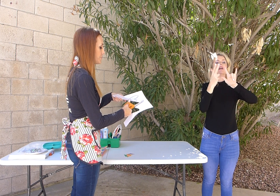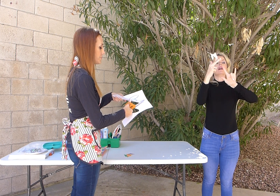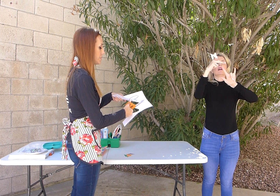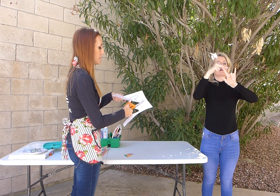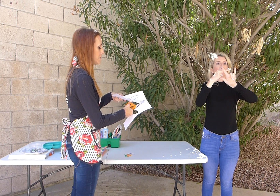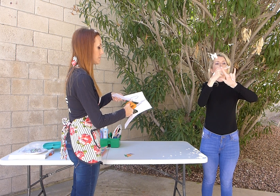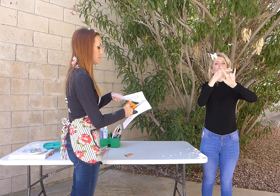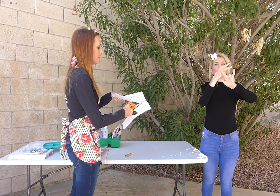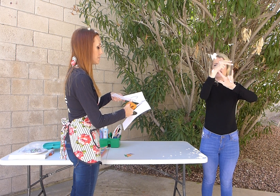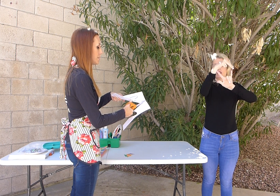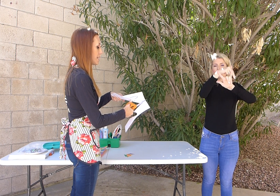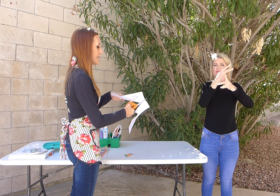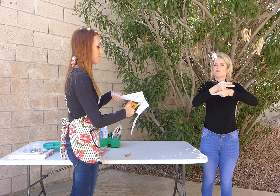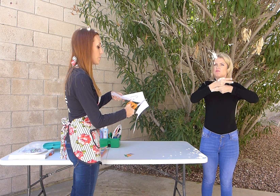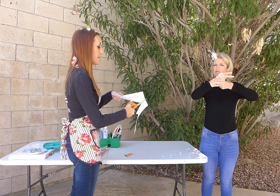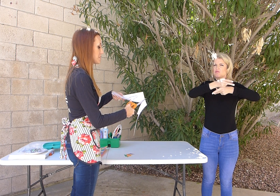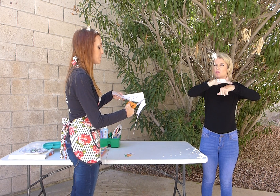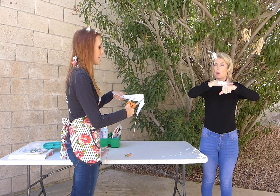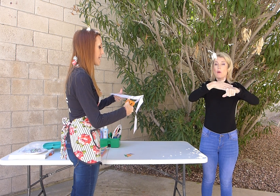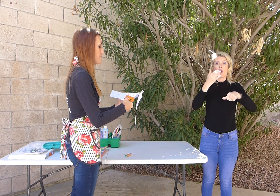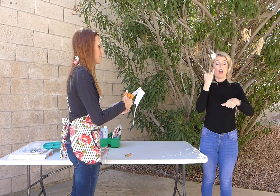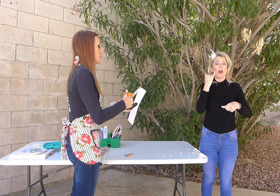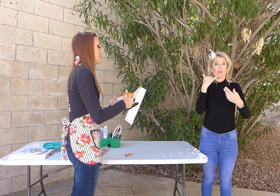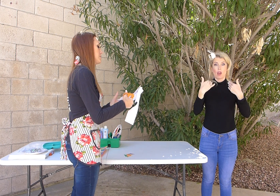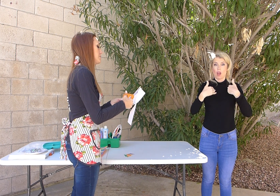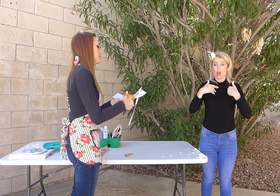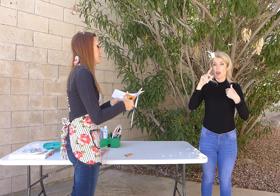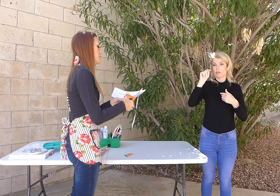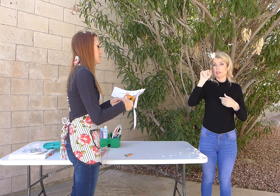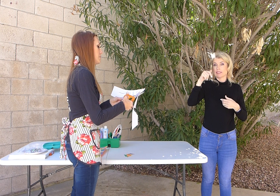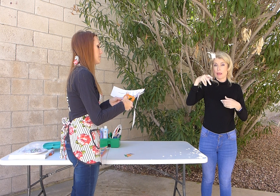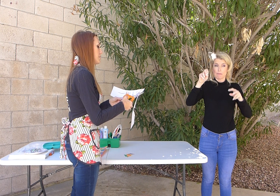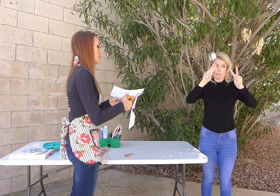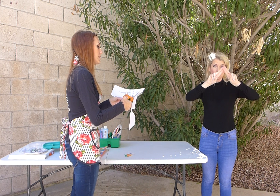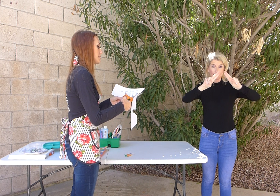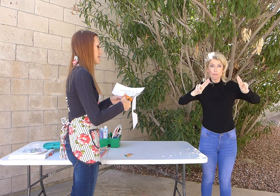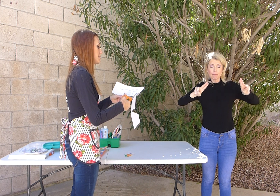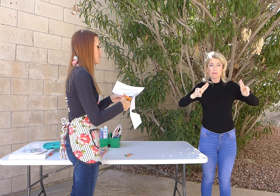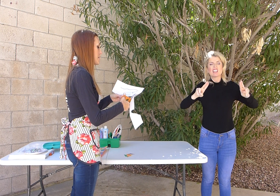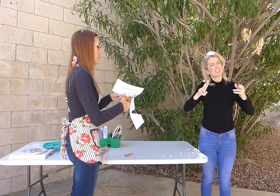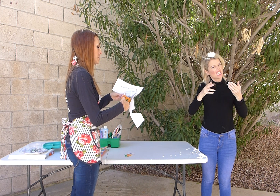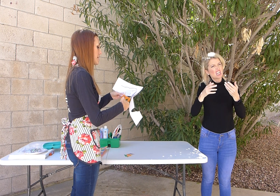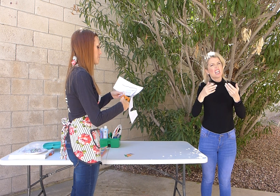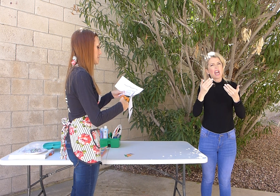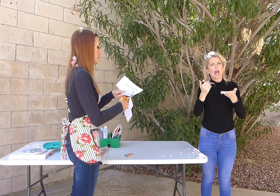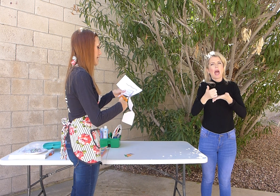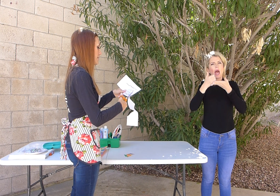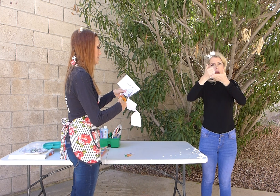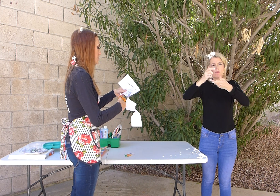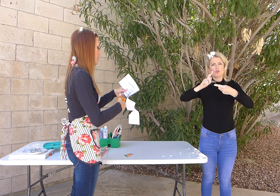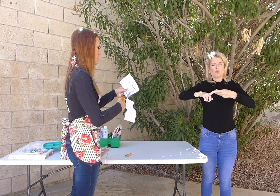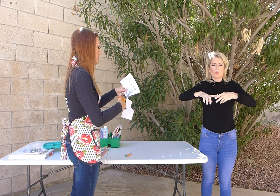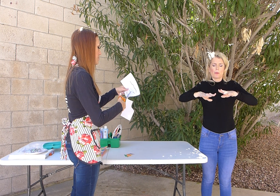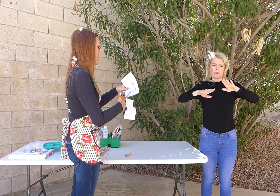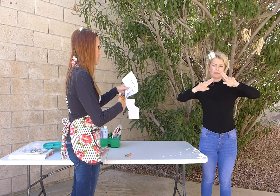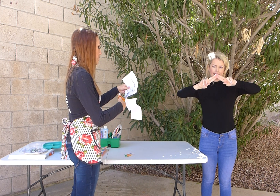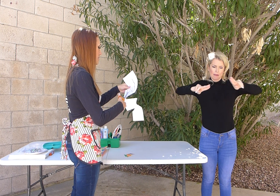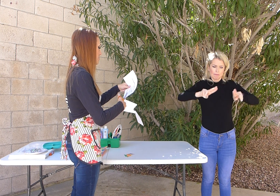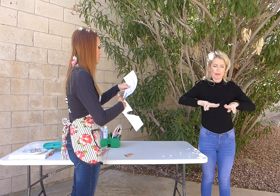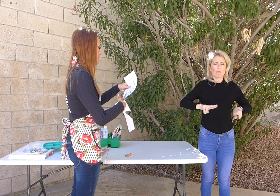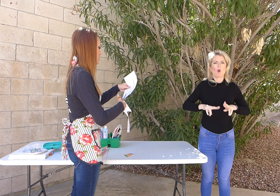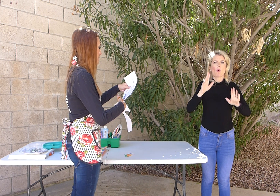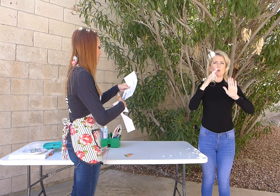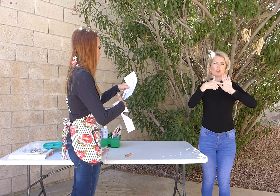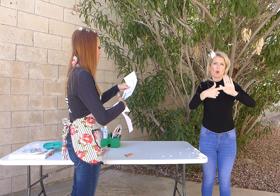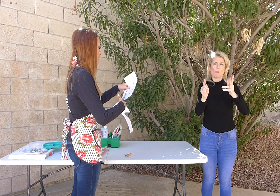time. And if you have some tape, it's nice to be able to tape this down, and you'll see what I mean. We're